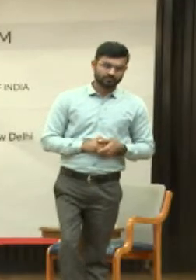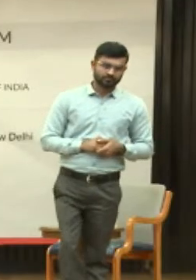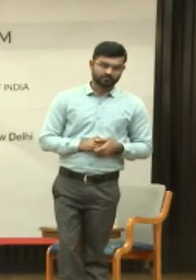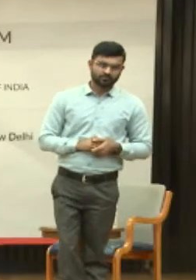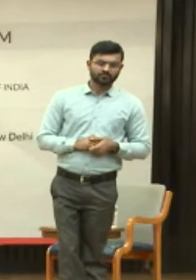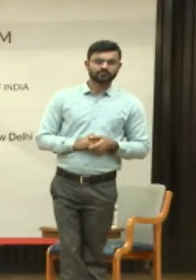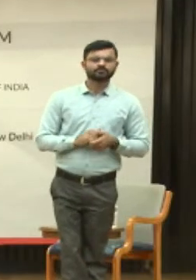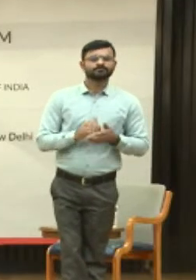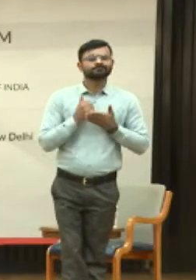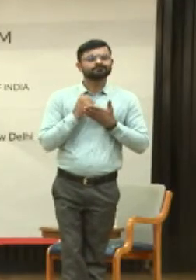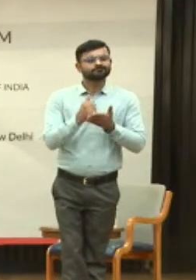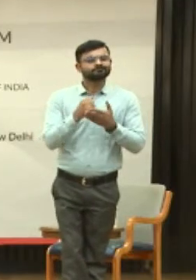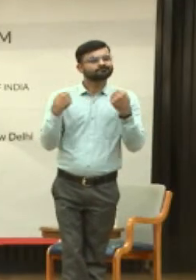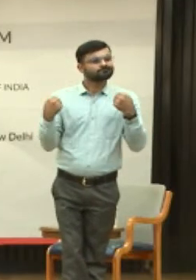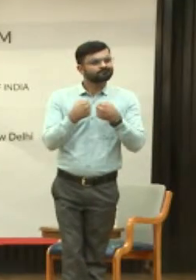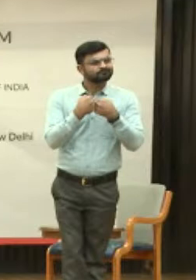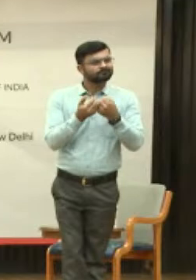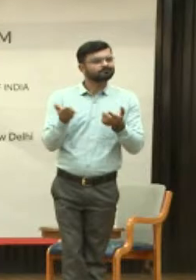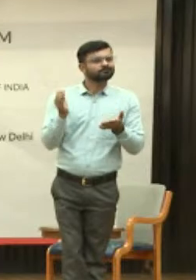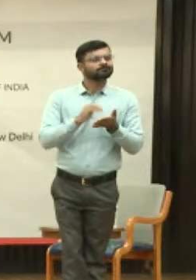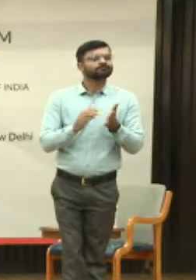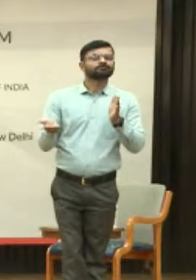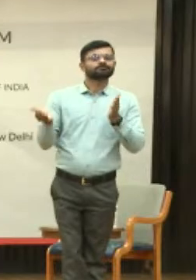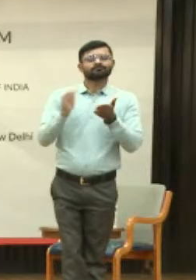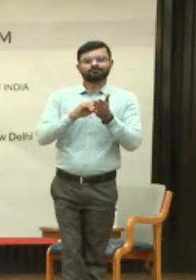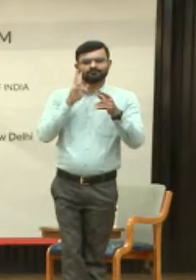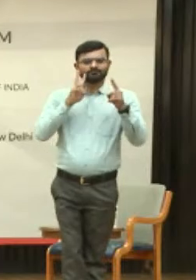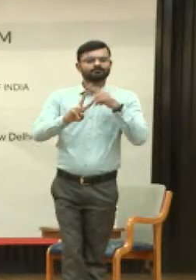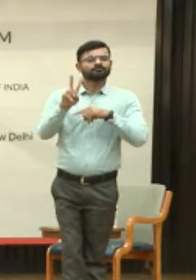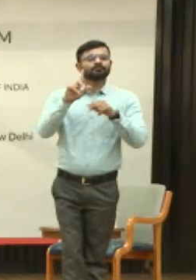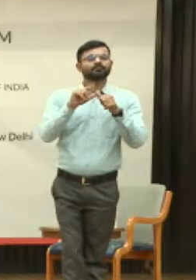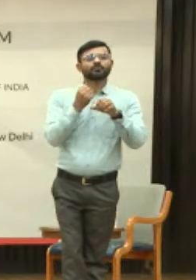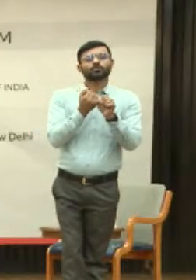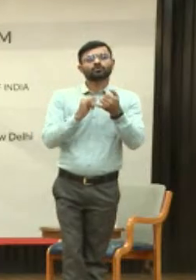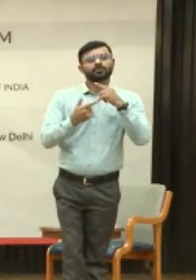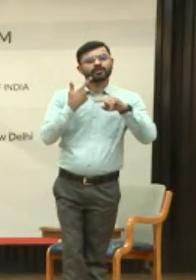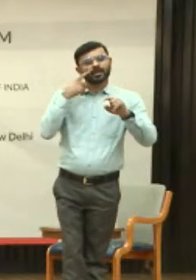to help fight against that invasion of locusts.